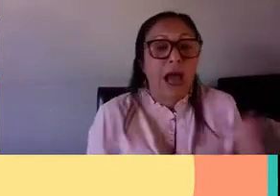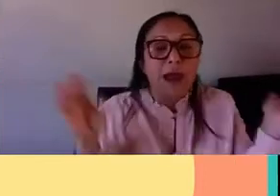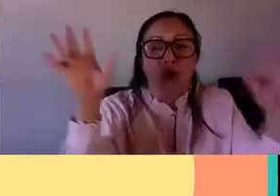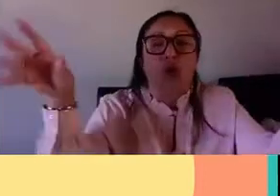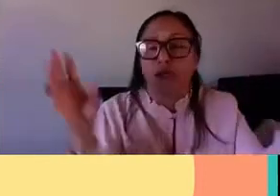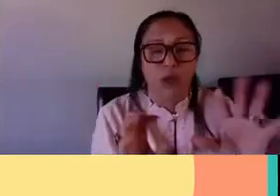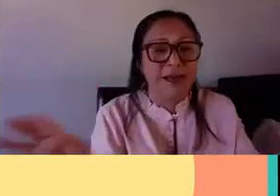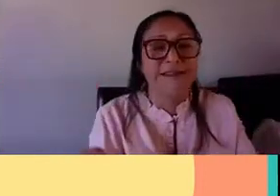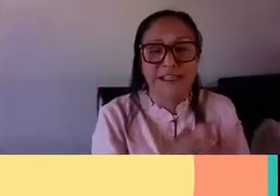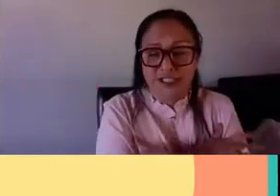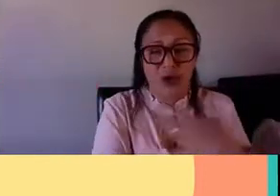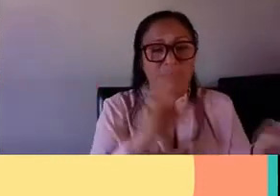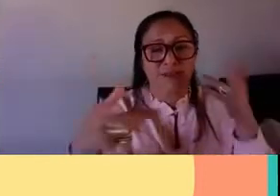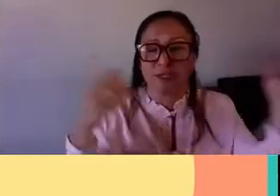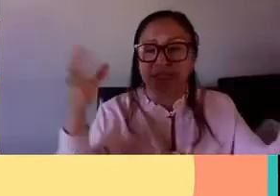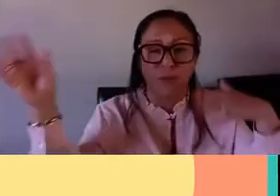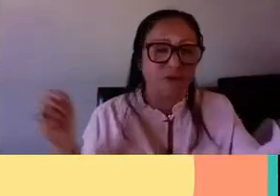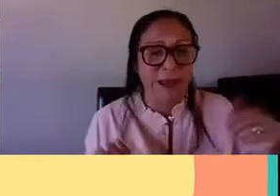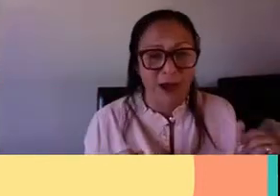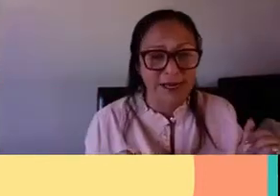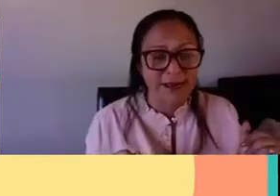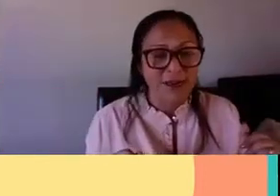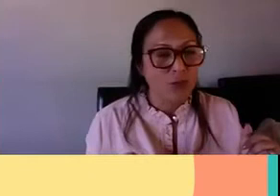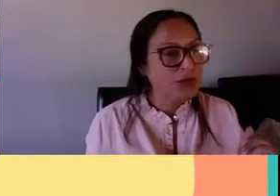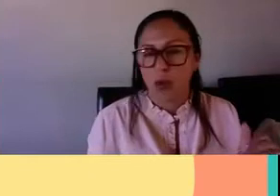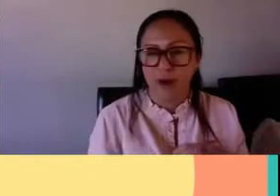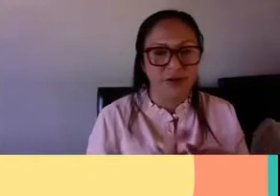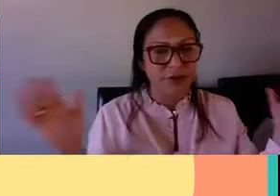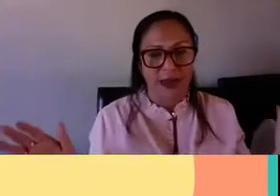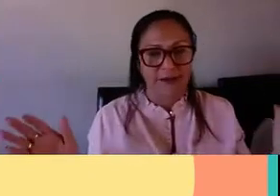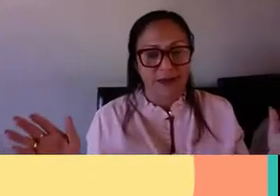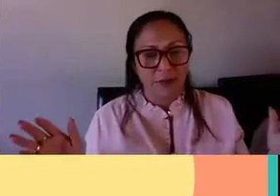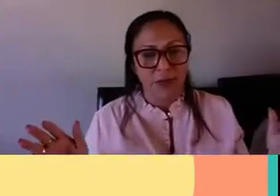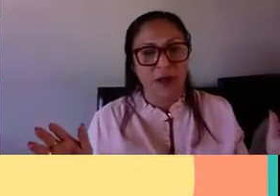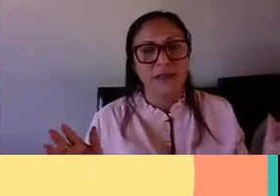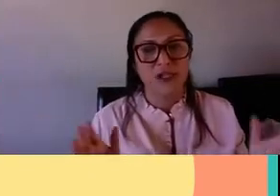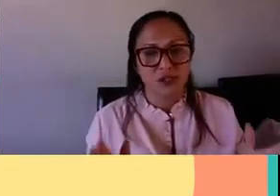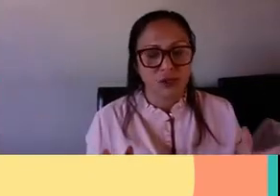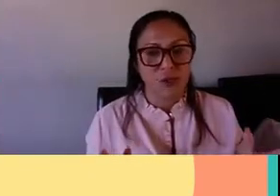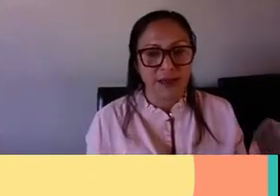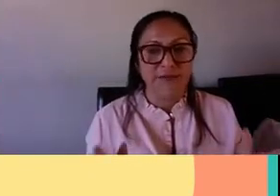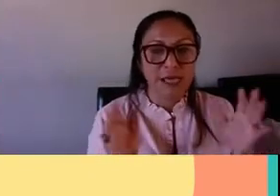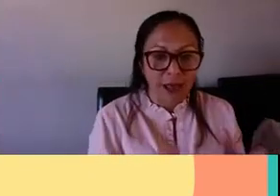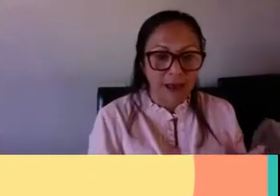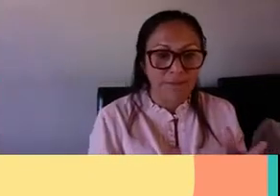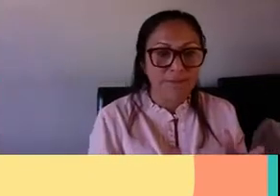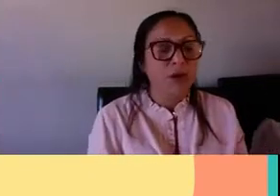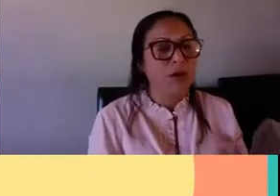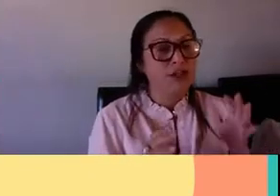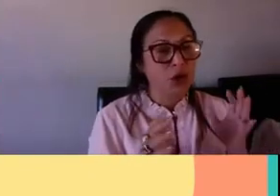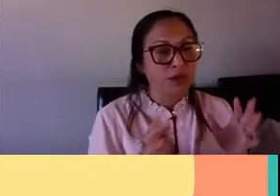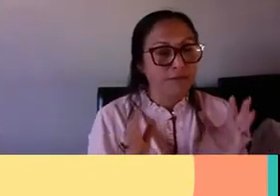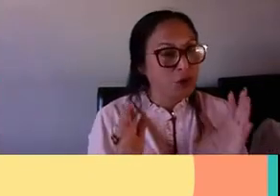like, I don't know which one it is. I just know I'm supposed to move my body. So we don't want to do that. We want the children, we want to give them time. We